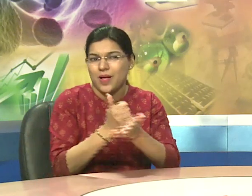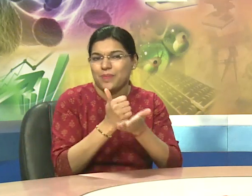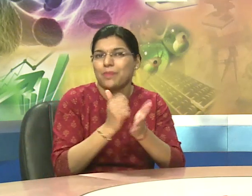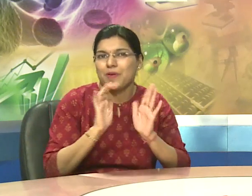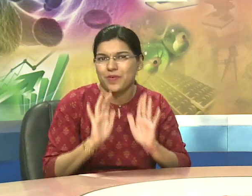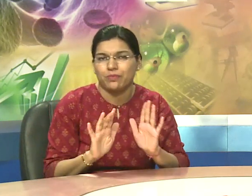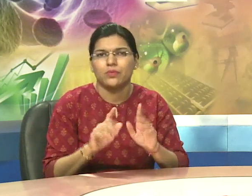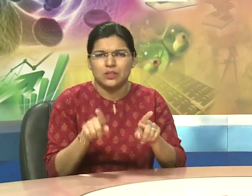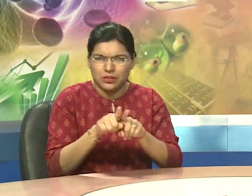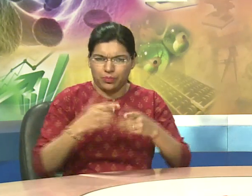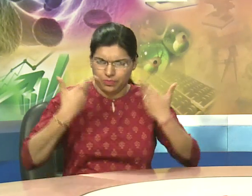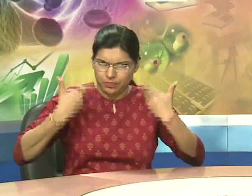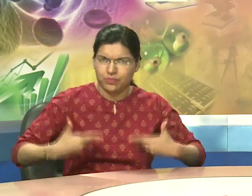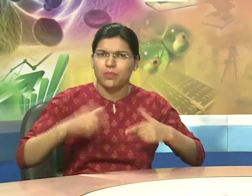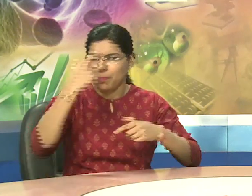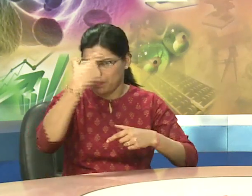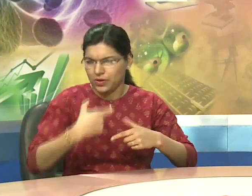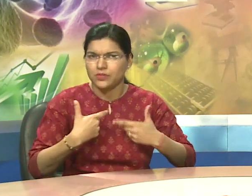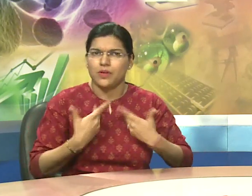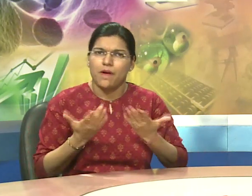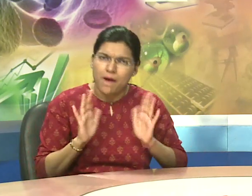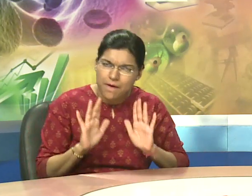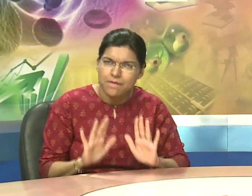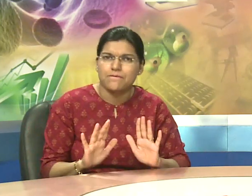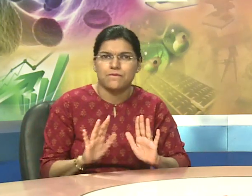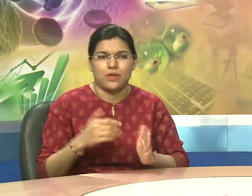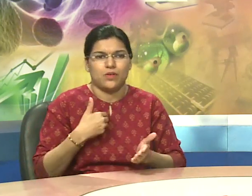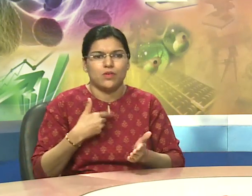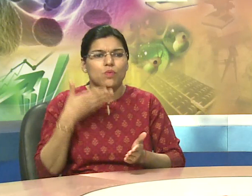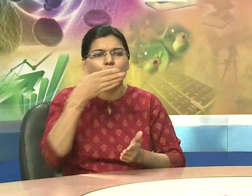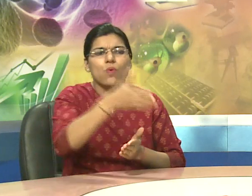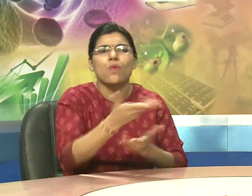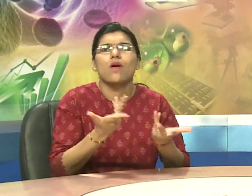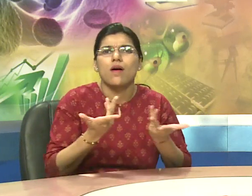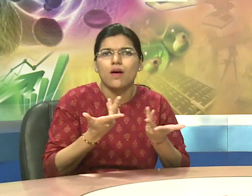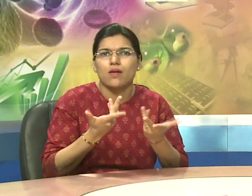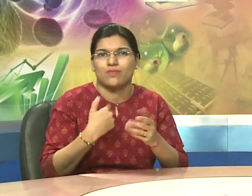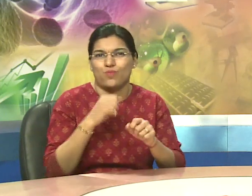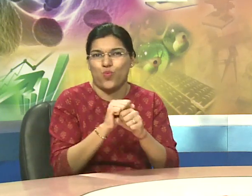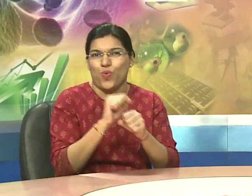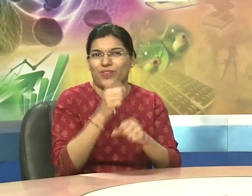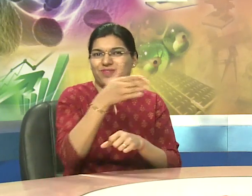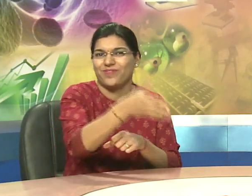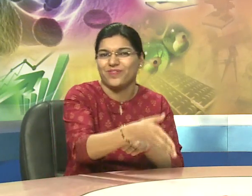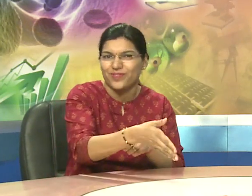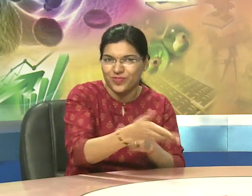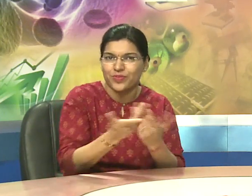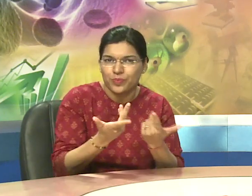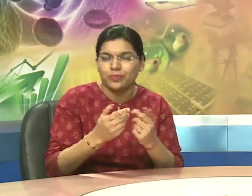vehicles? They provide services. For example, I have to travel from one place to other place for